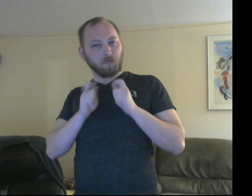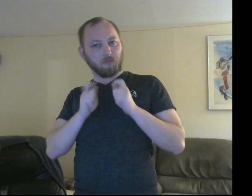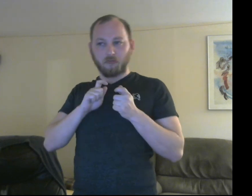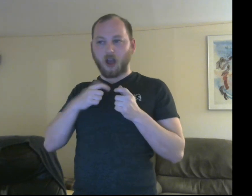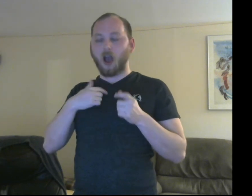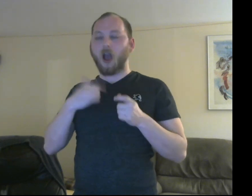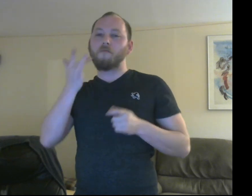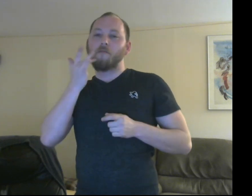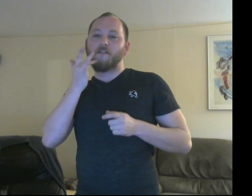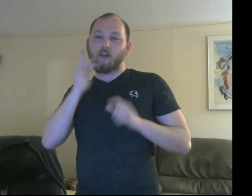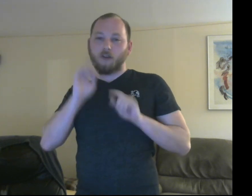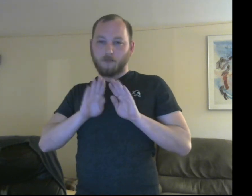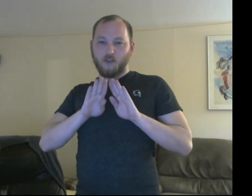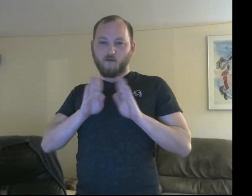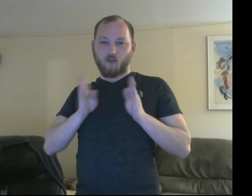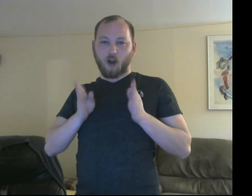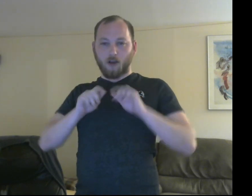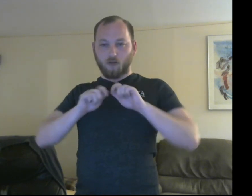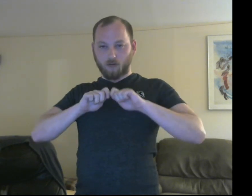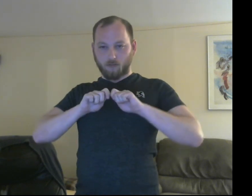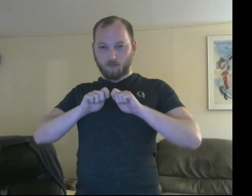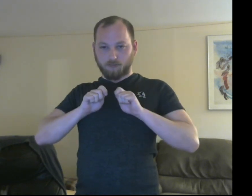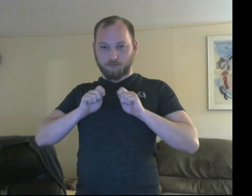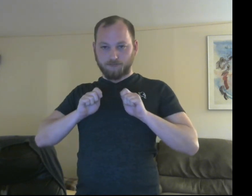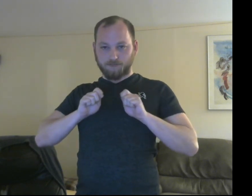And then you just pull it up to your neck.